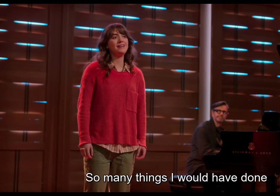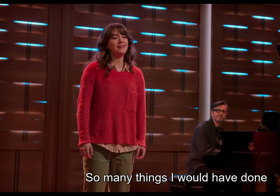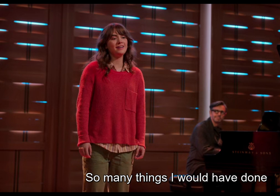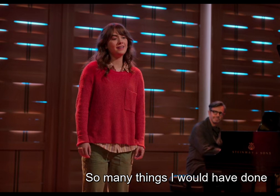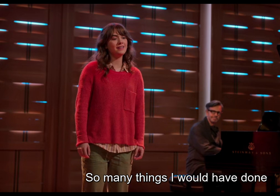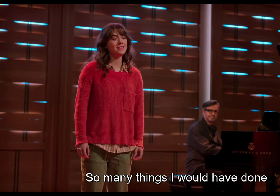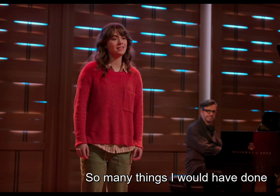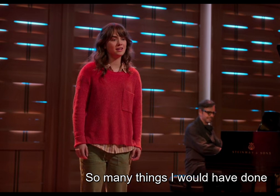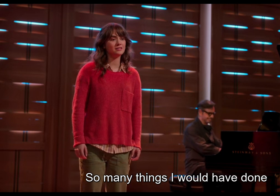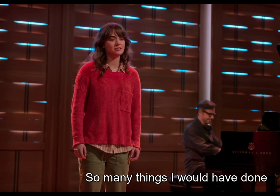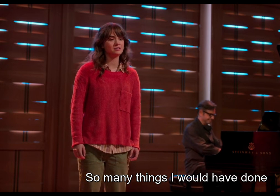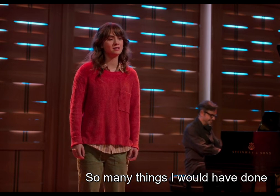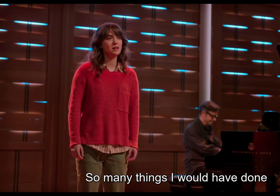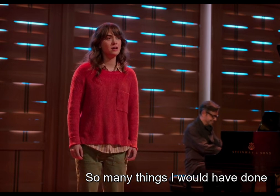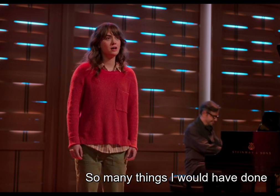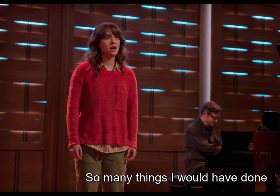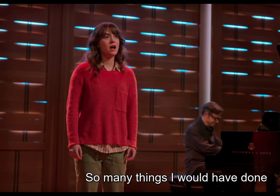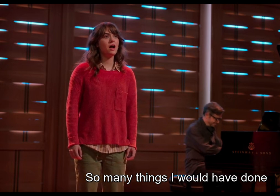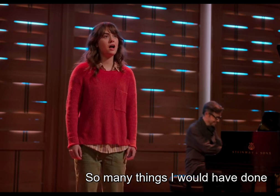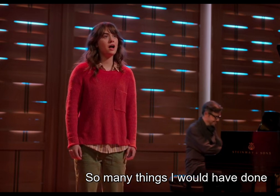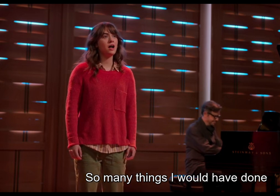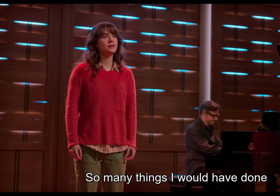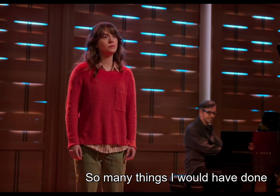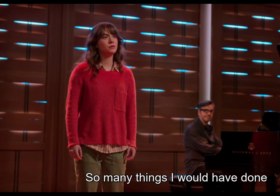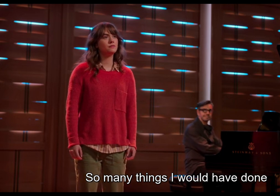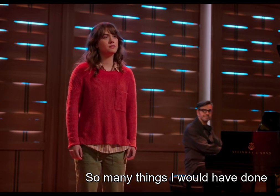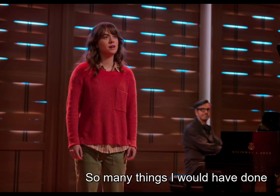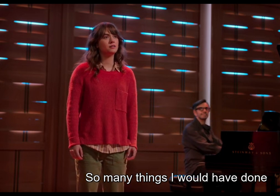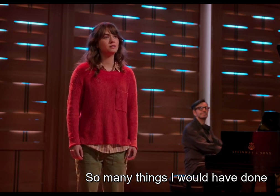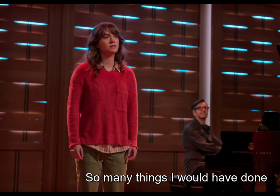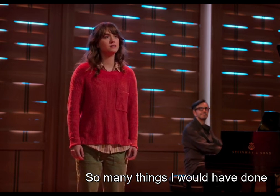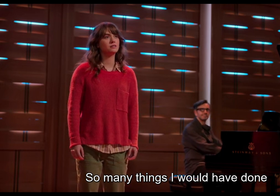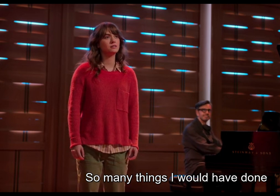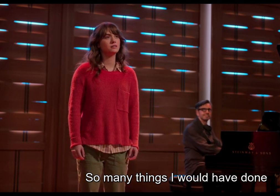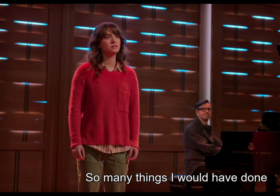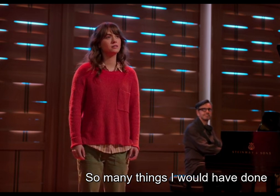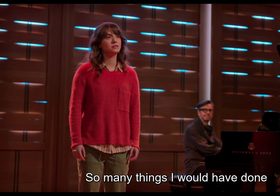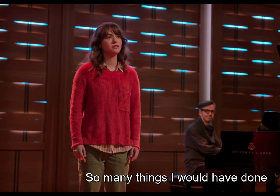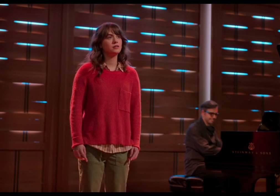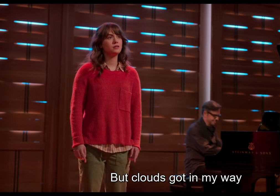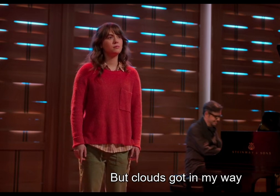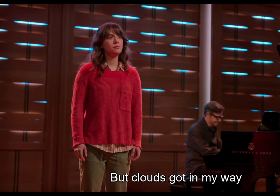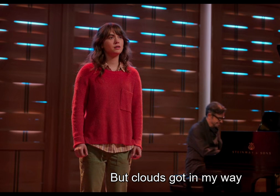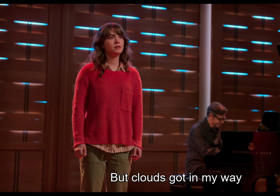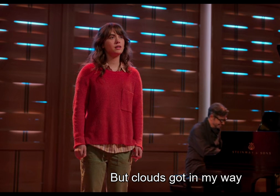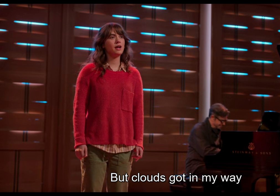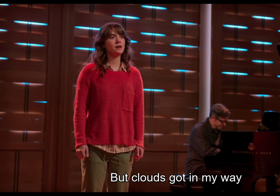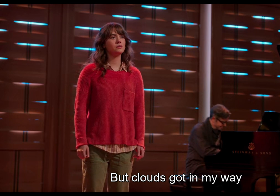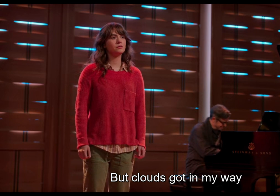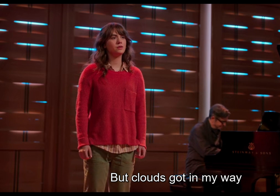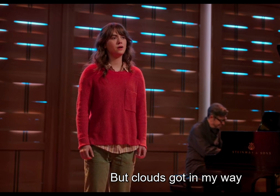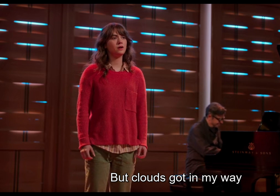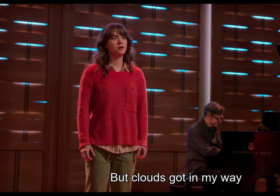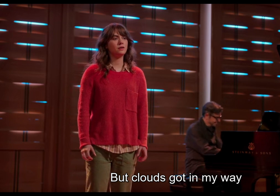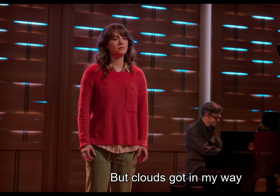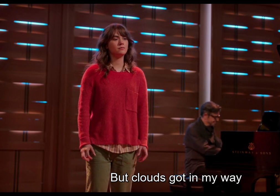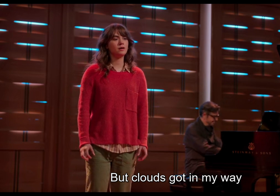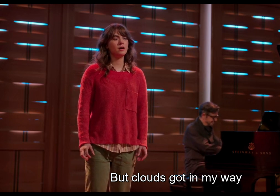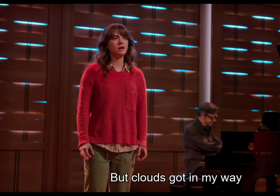things I would have done But clouds got in my